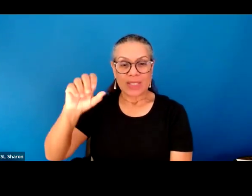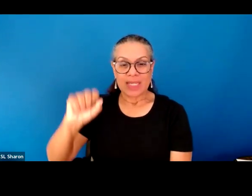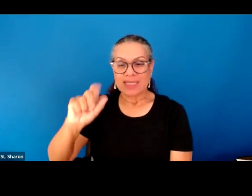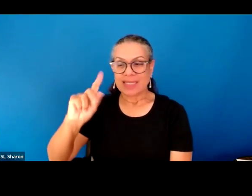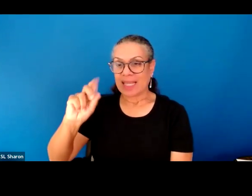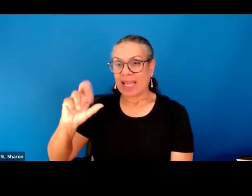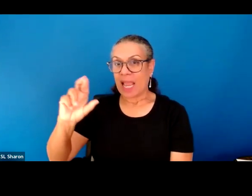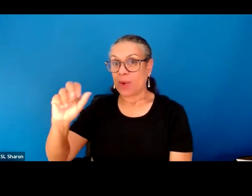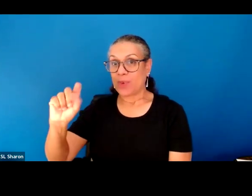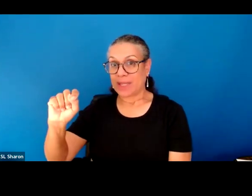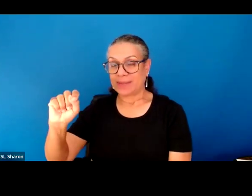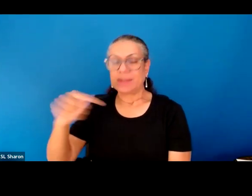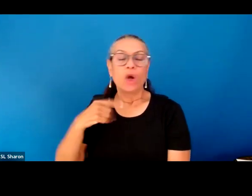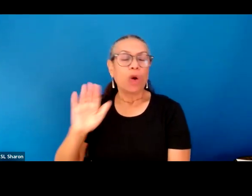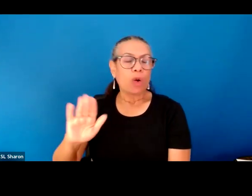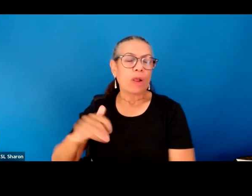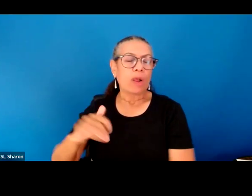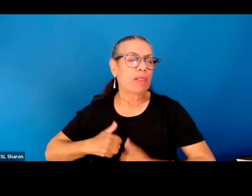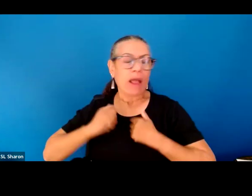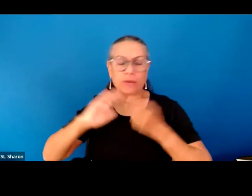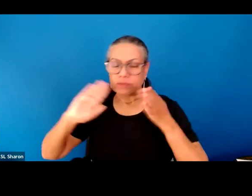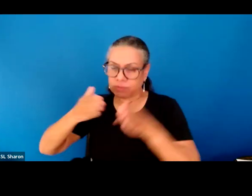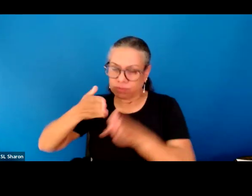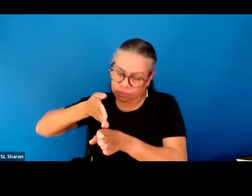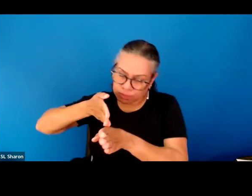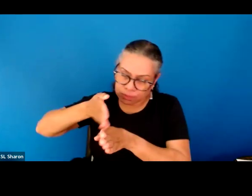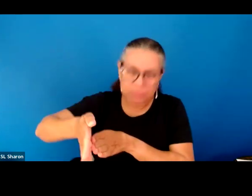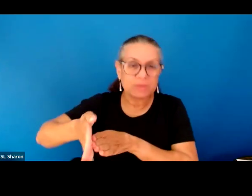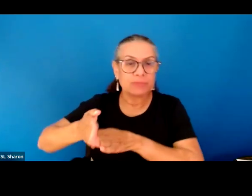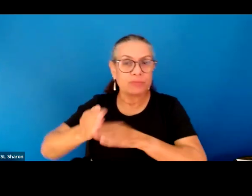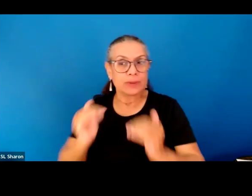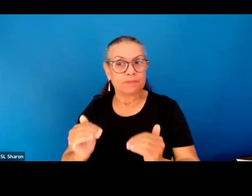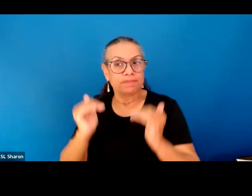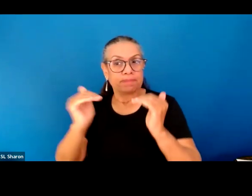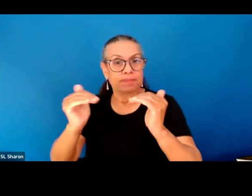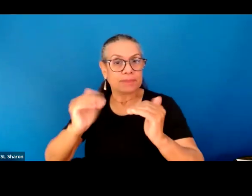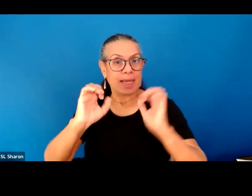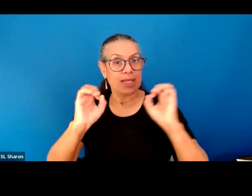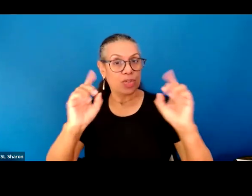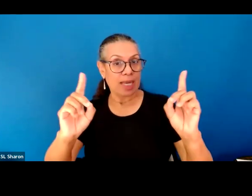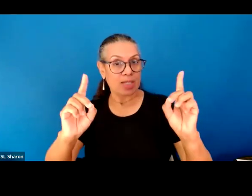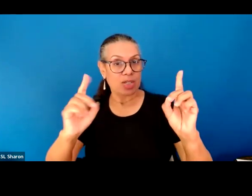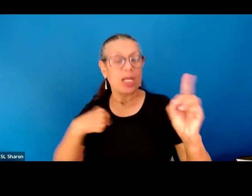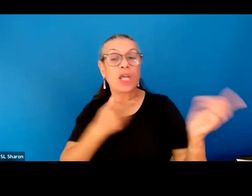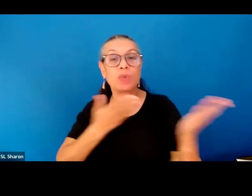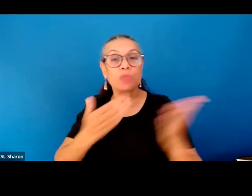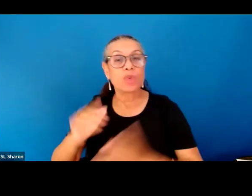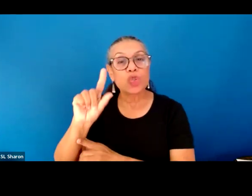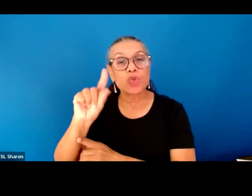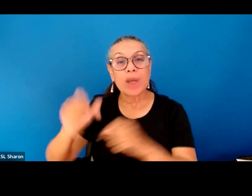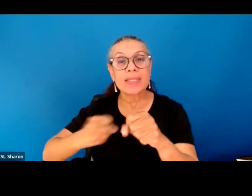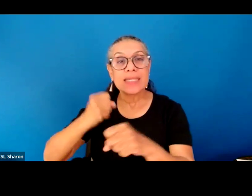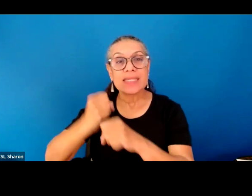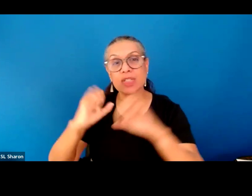Ms. Scarrett has dedicated her entire professional life to advancing education and brings 20 years of